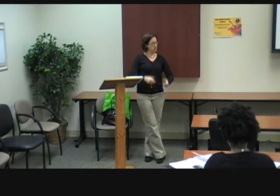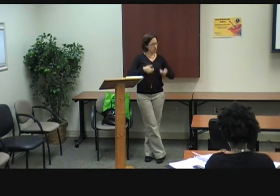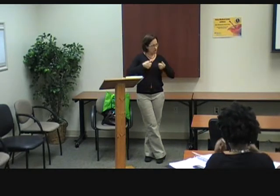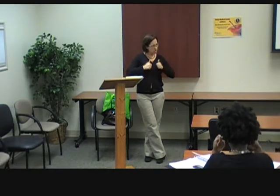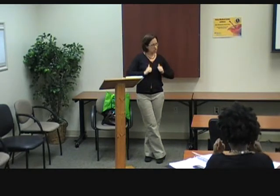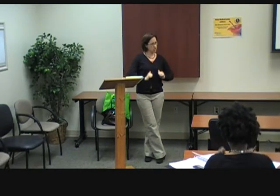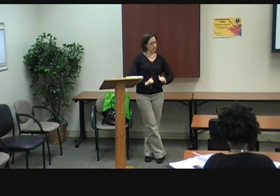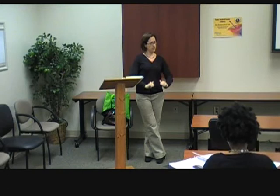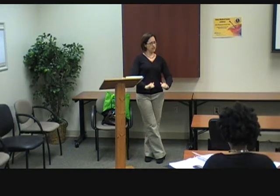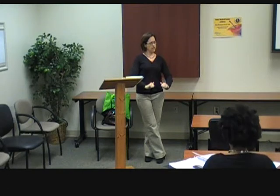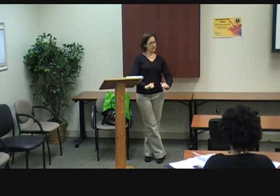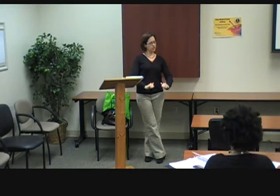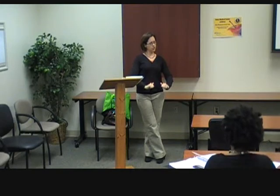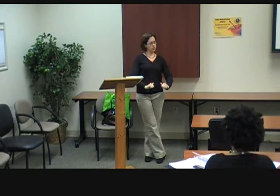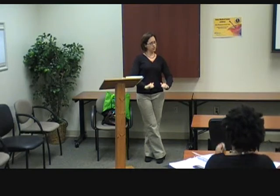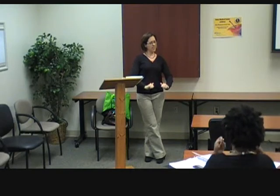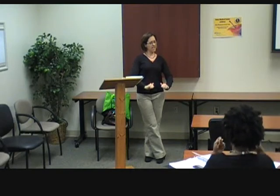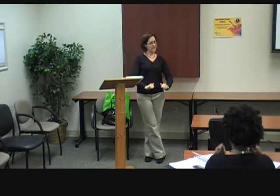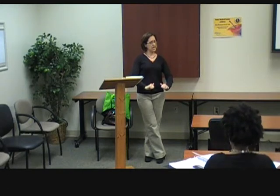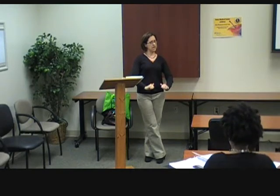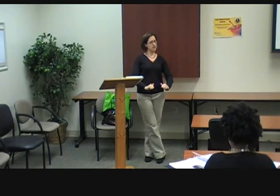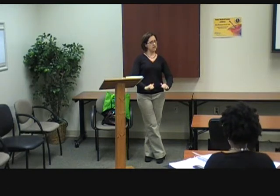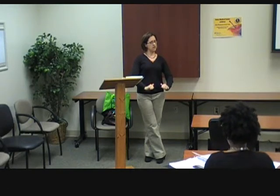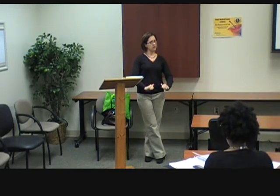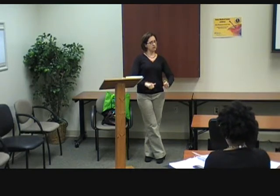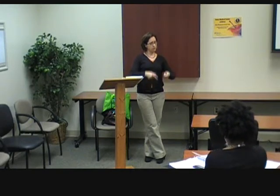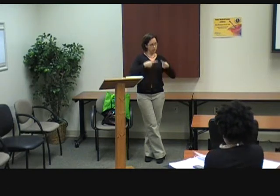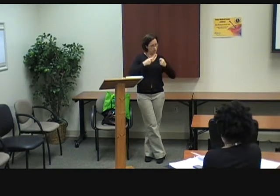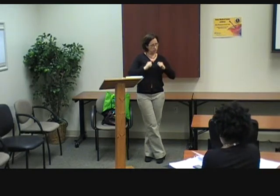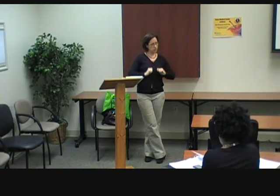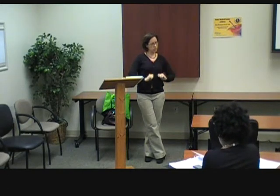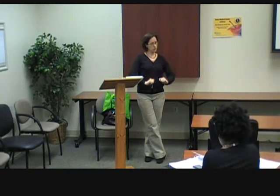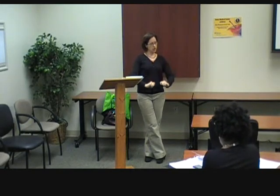You'll also see try like that too in the A hand. But try.